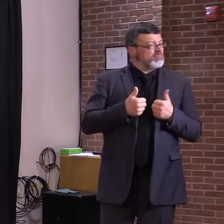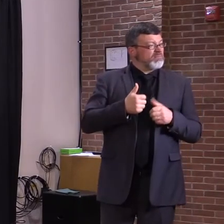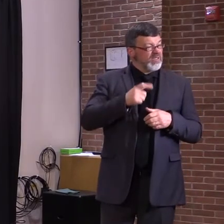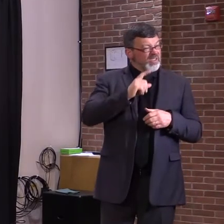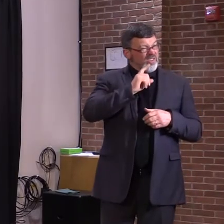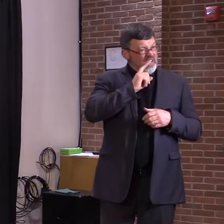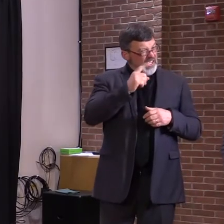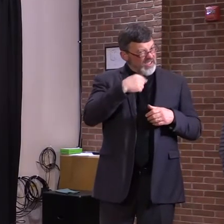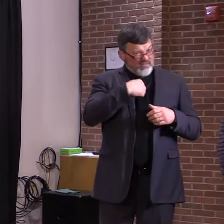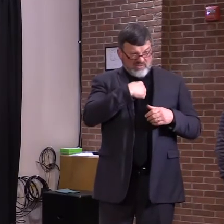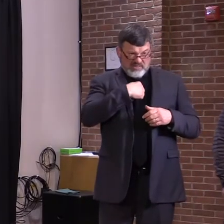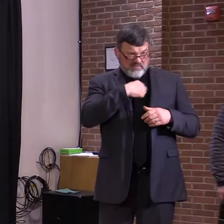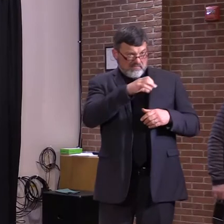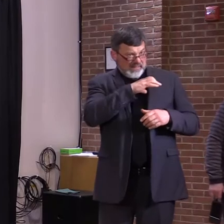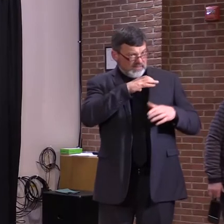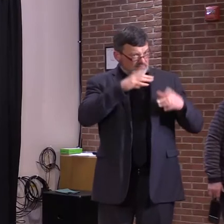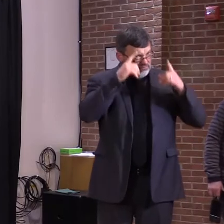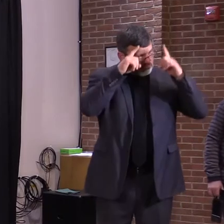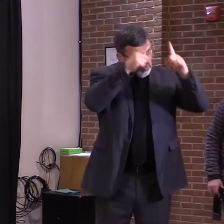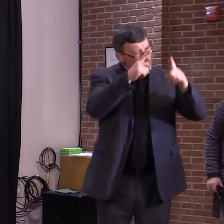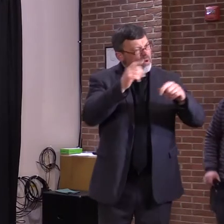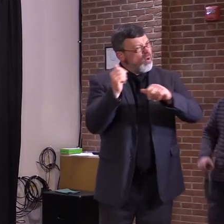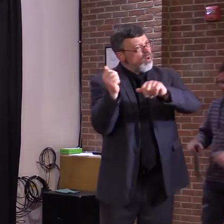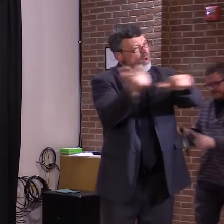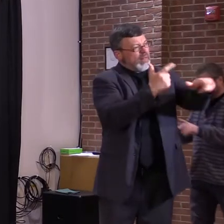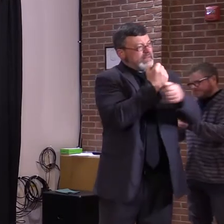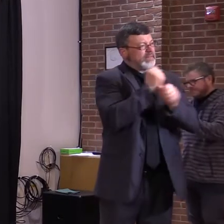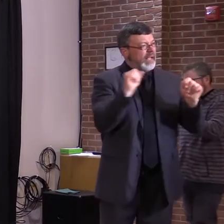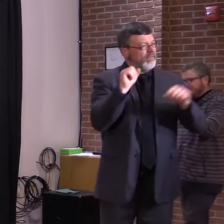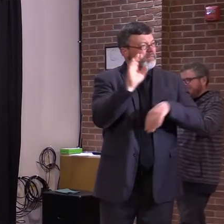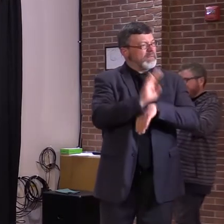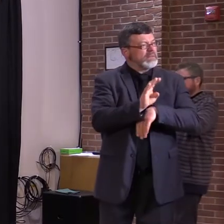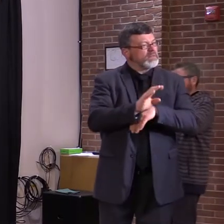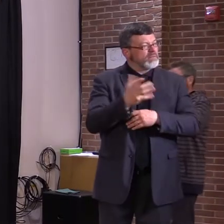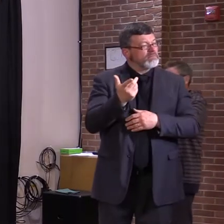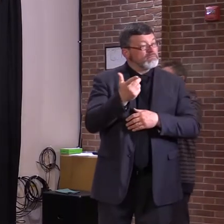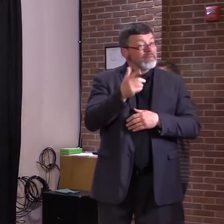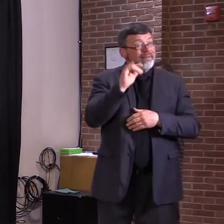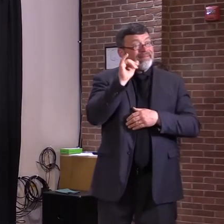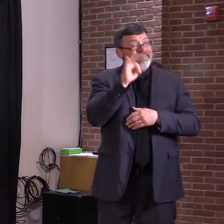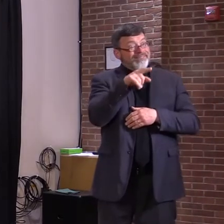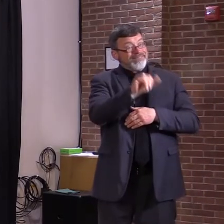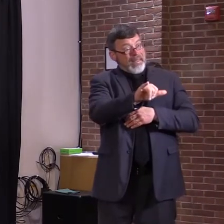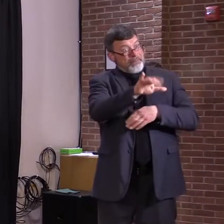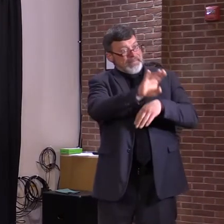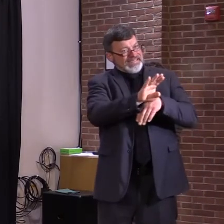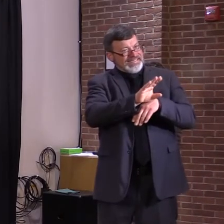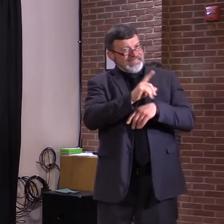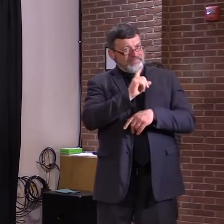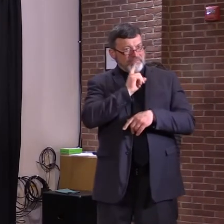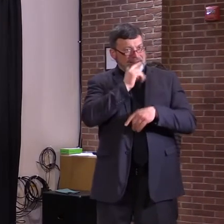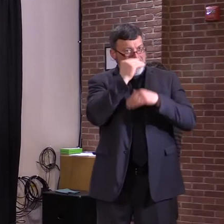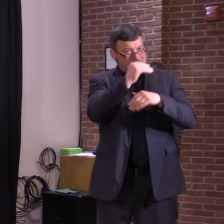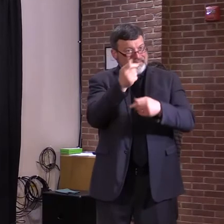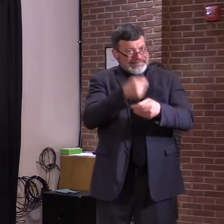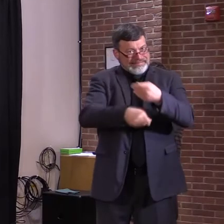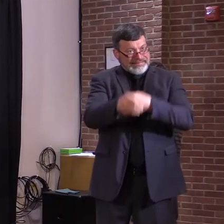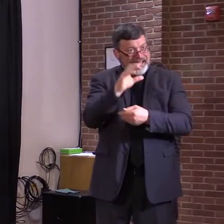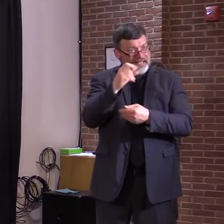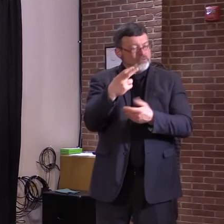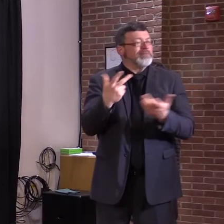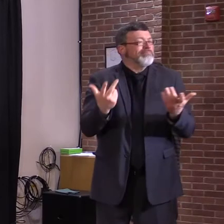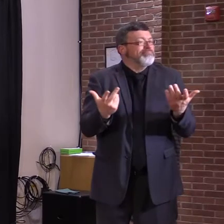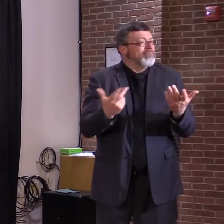businesses, particularly ones that deal in cash, are essential. Nothing specific to Vermont on the radar. Of